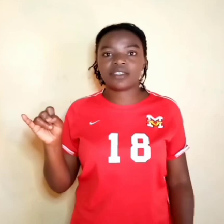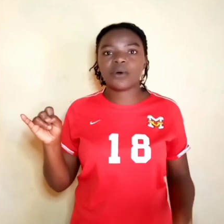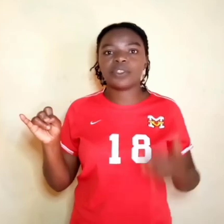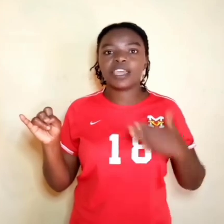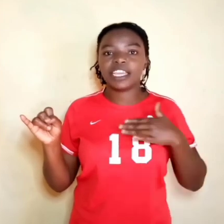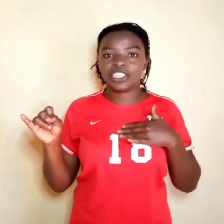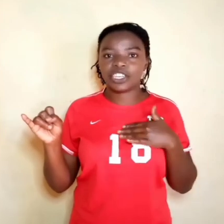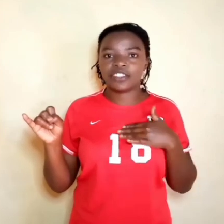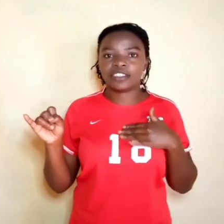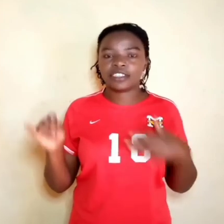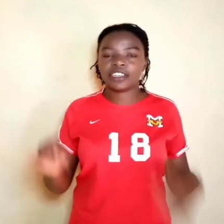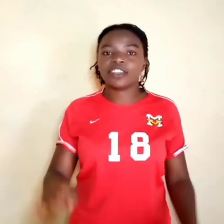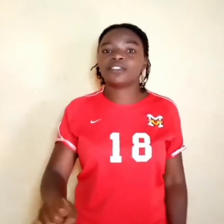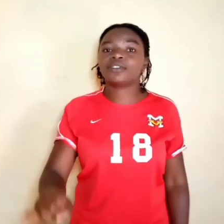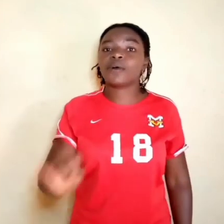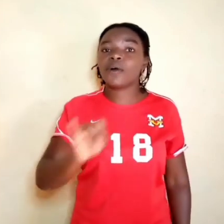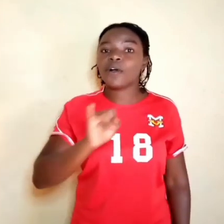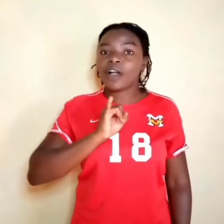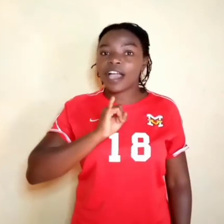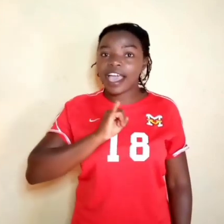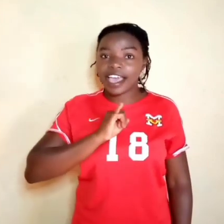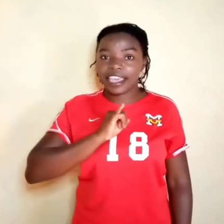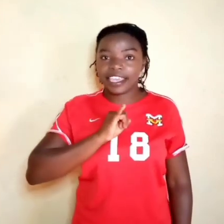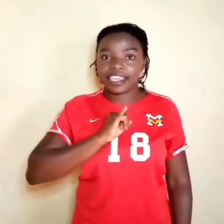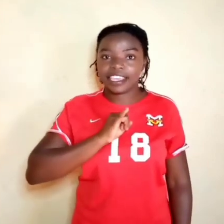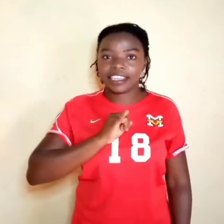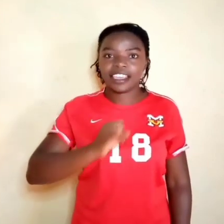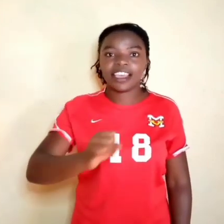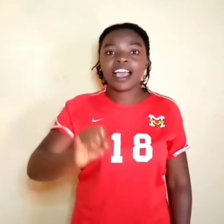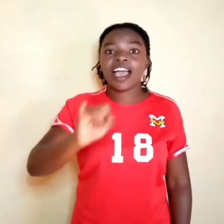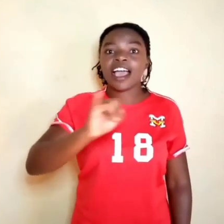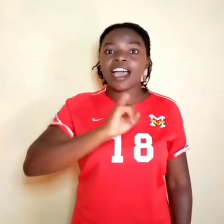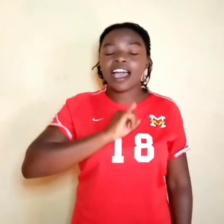on the chest. So I,